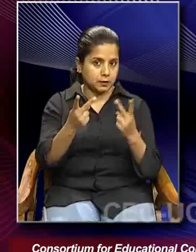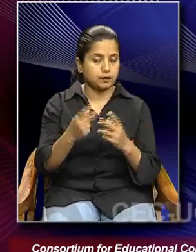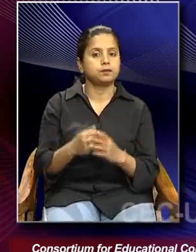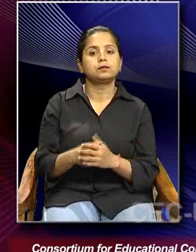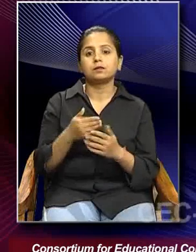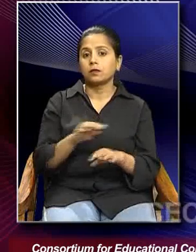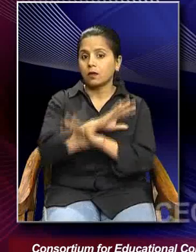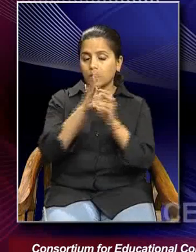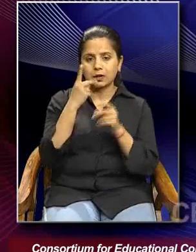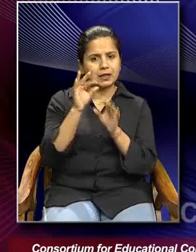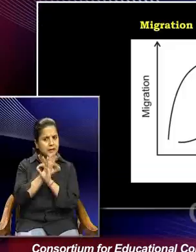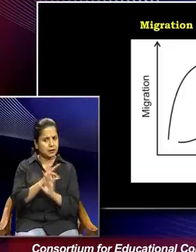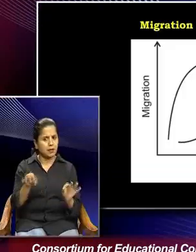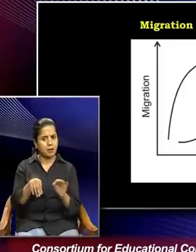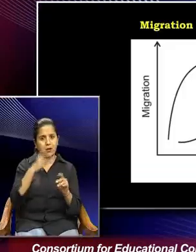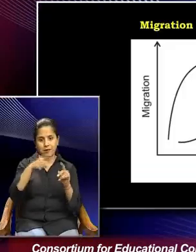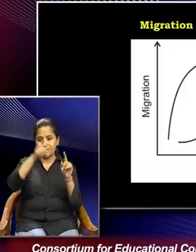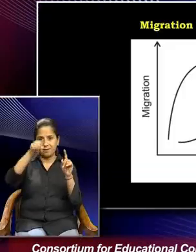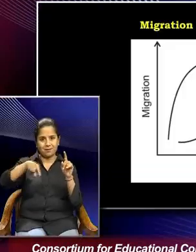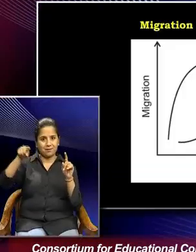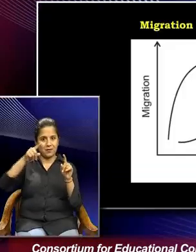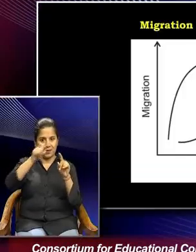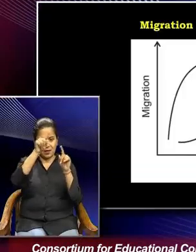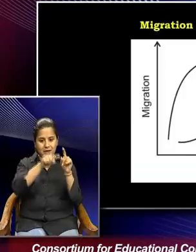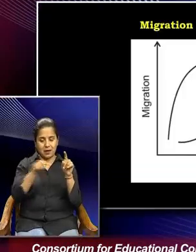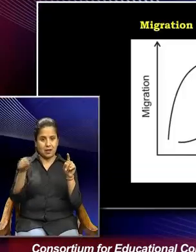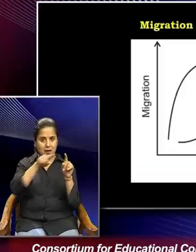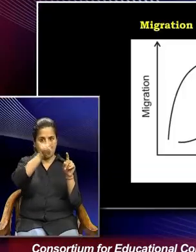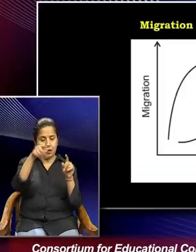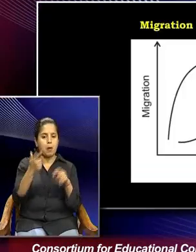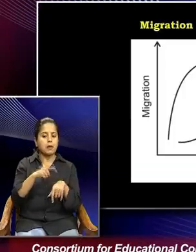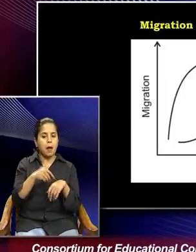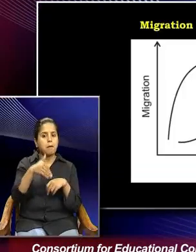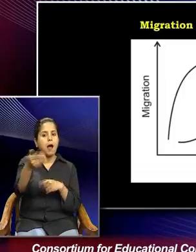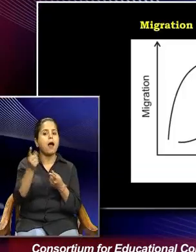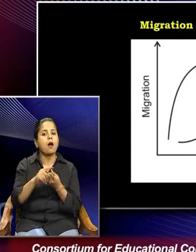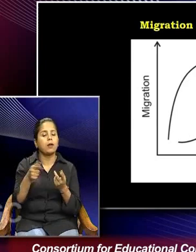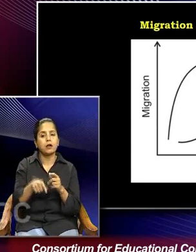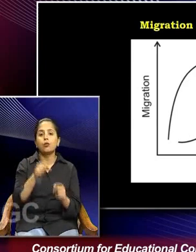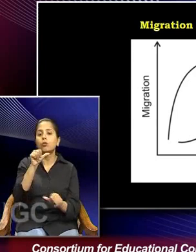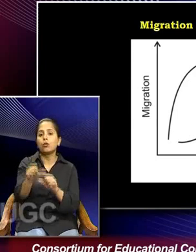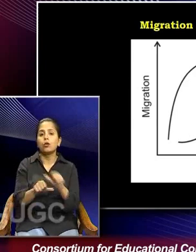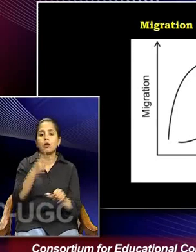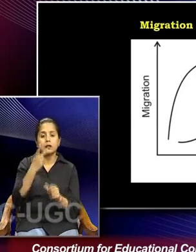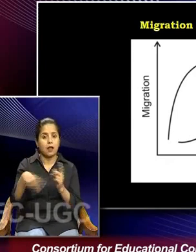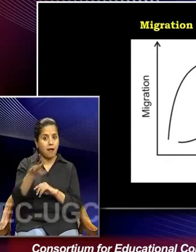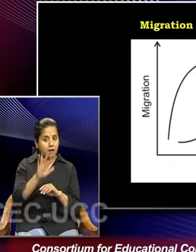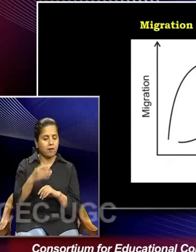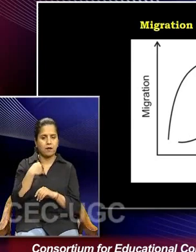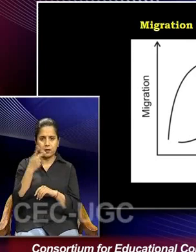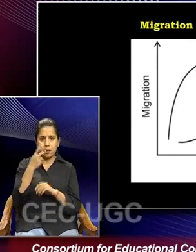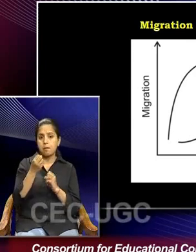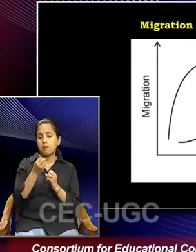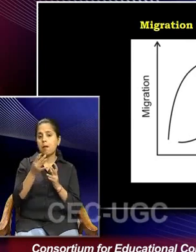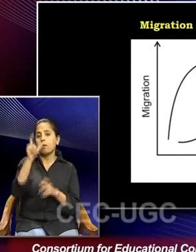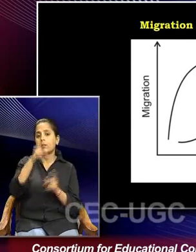So this is a simple graph that helps us to understand over time what may happen. So as the process of development unfolds, we see that a lot of